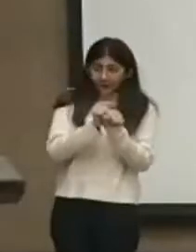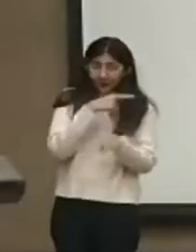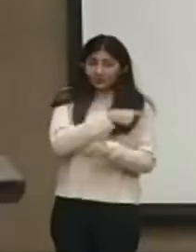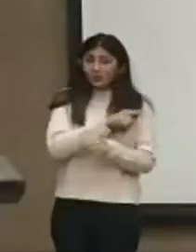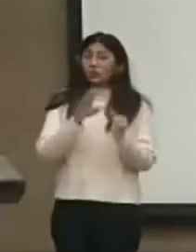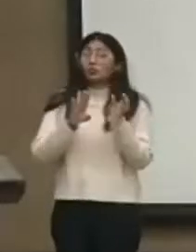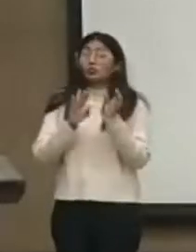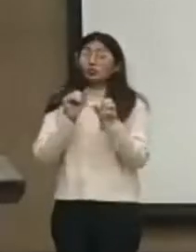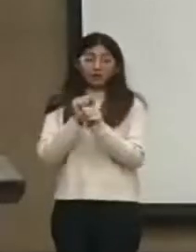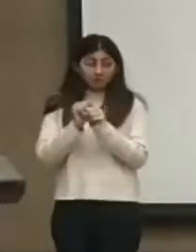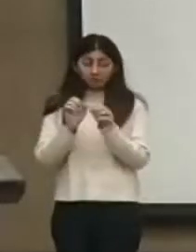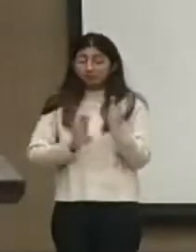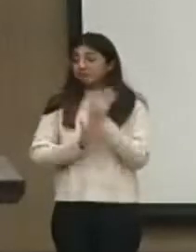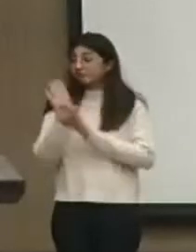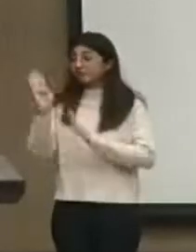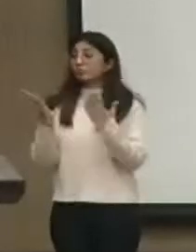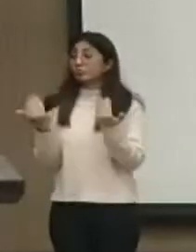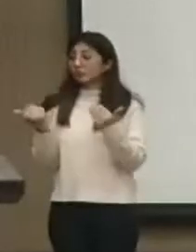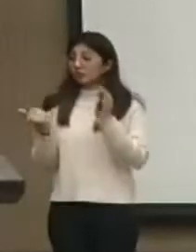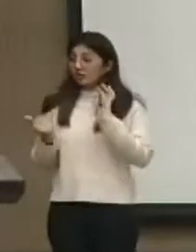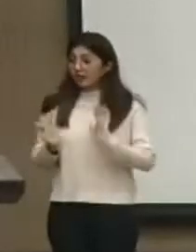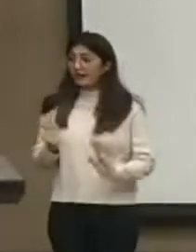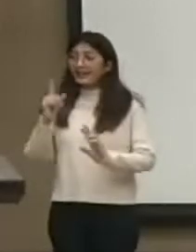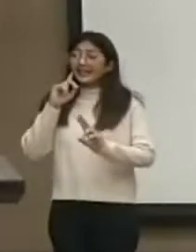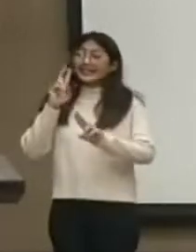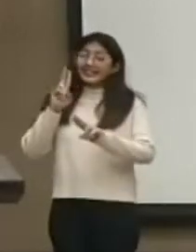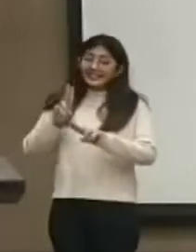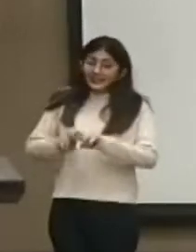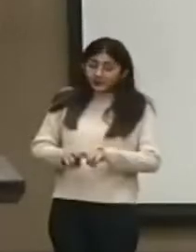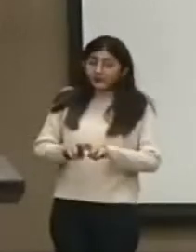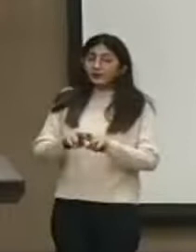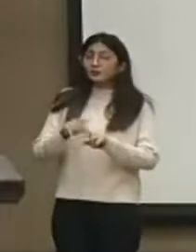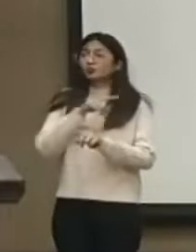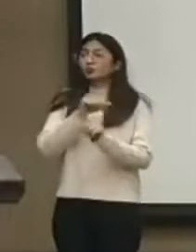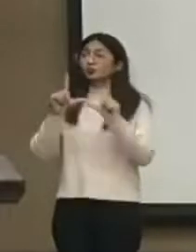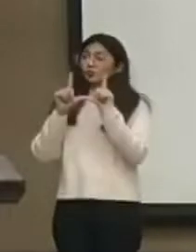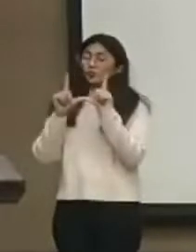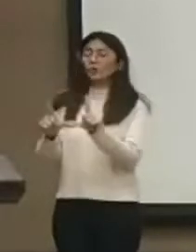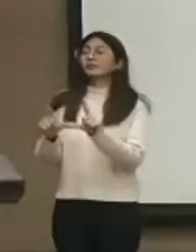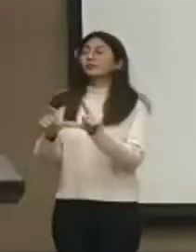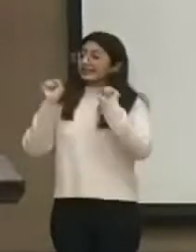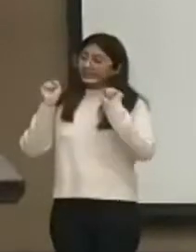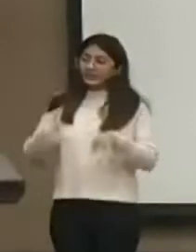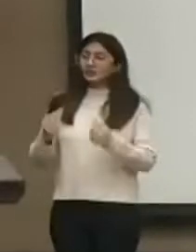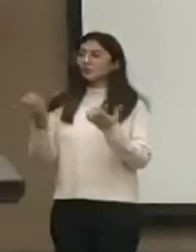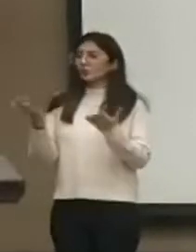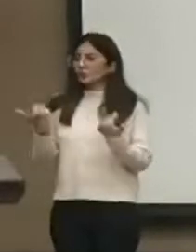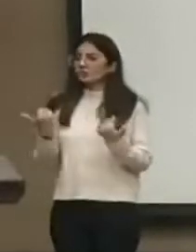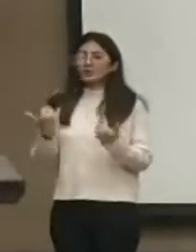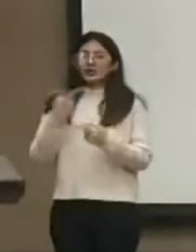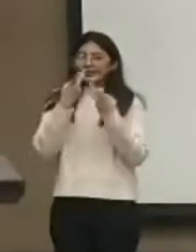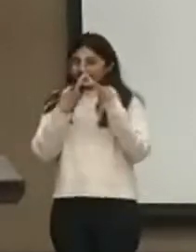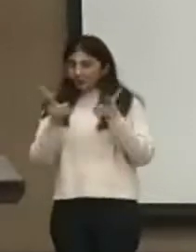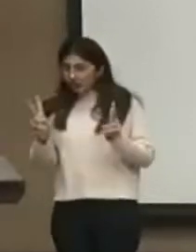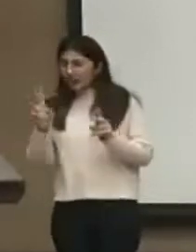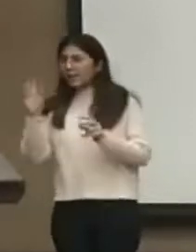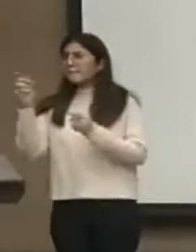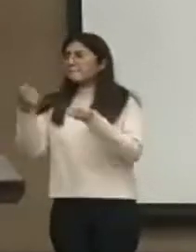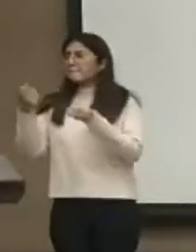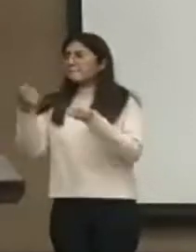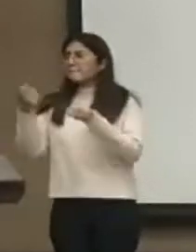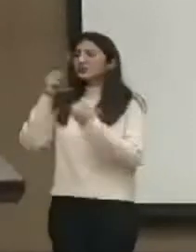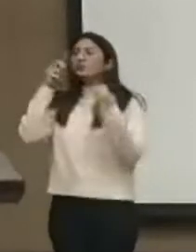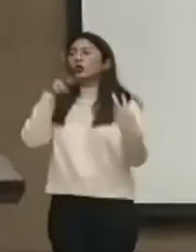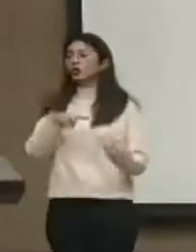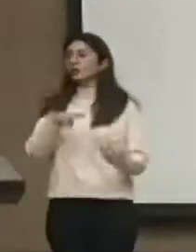scale only if you are able to bring and prove that it is differentiating and it is good from a business point of view.